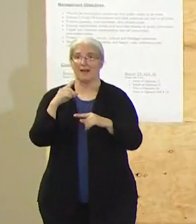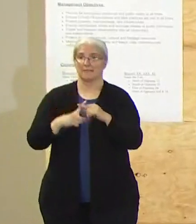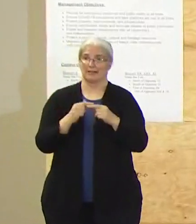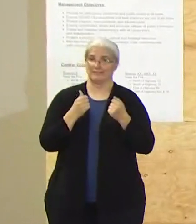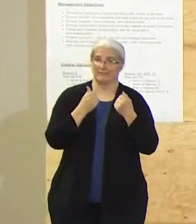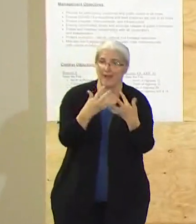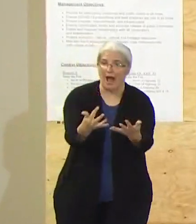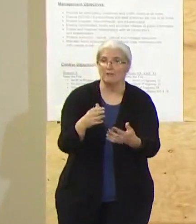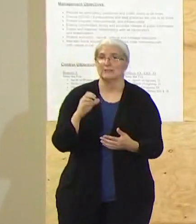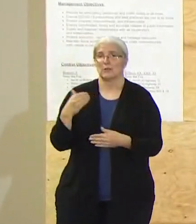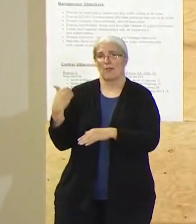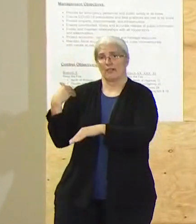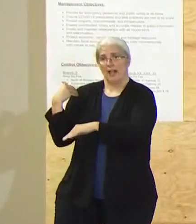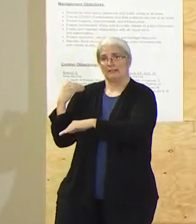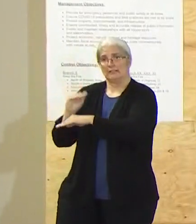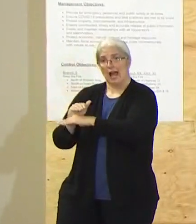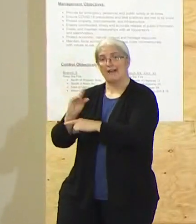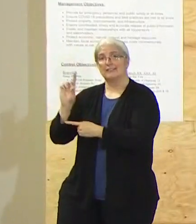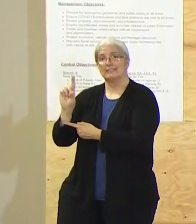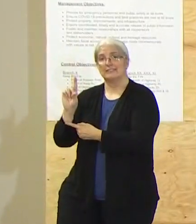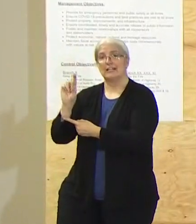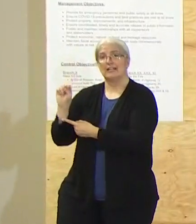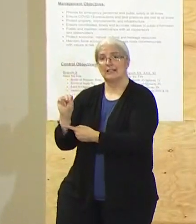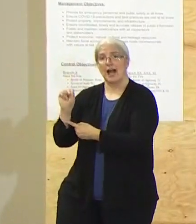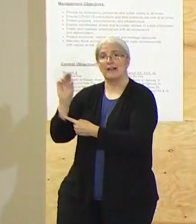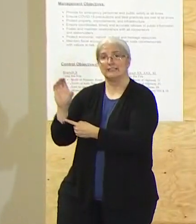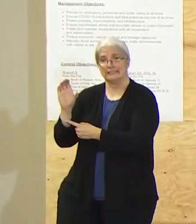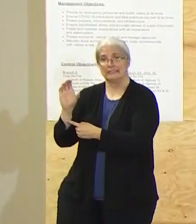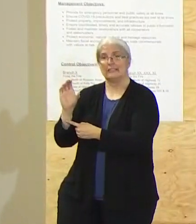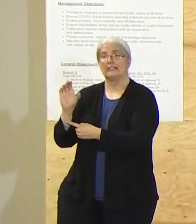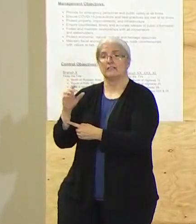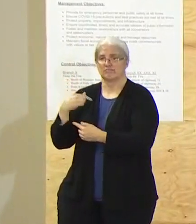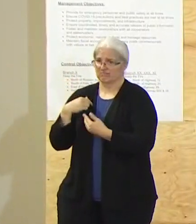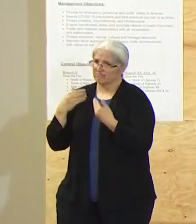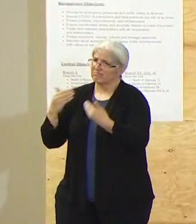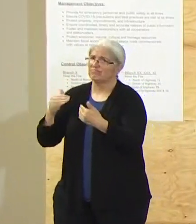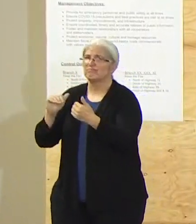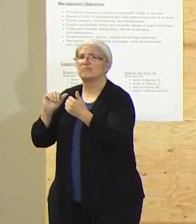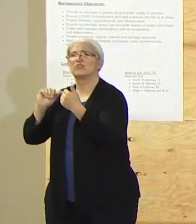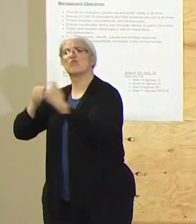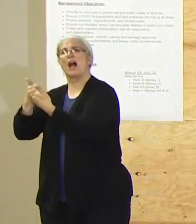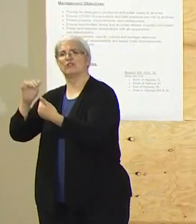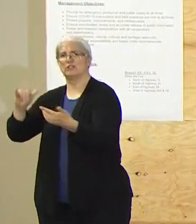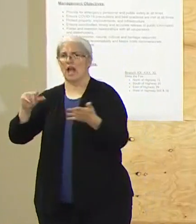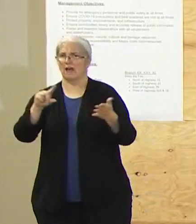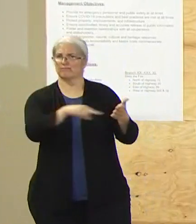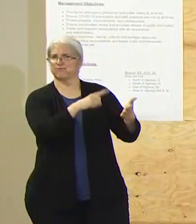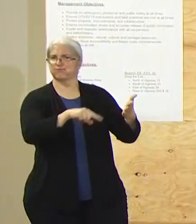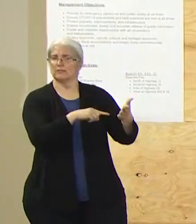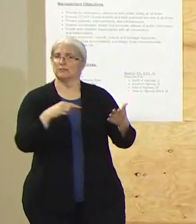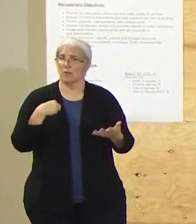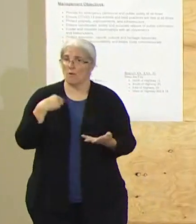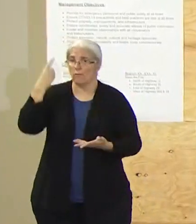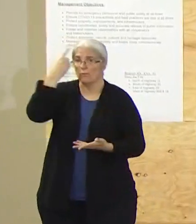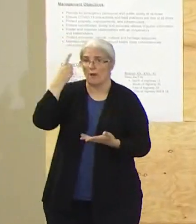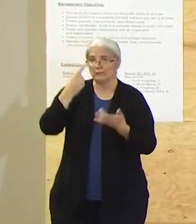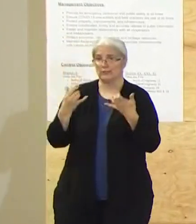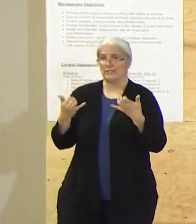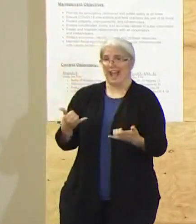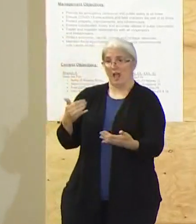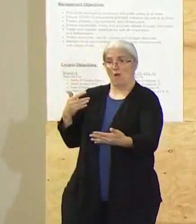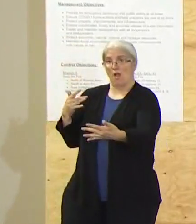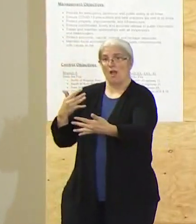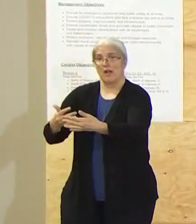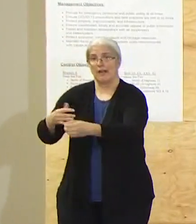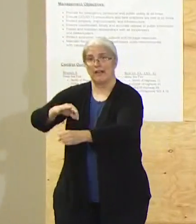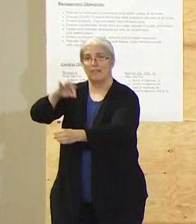but I'm just wondering if you anticipate that President Trump will continue attacking California during this election season, and how will you navigate the